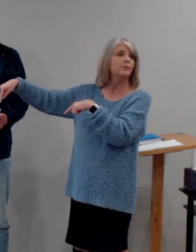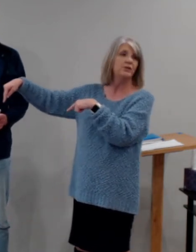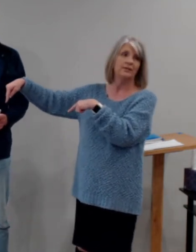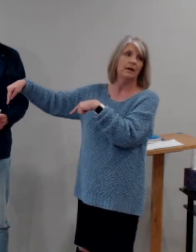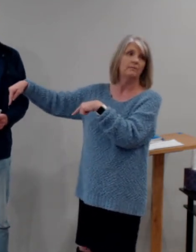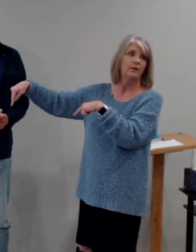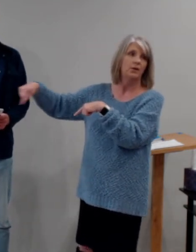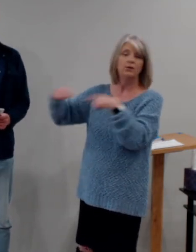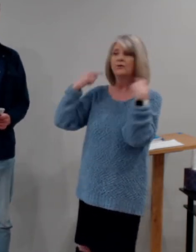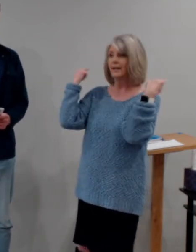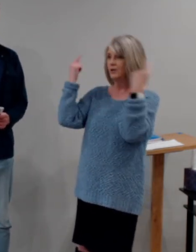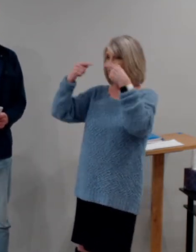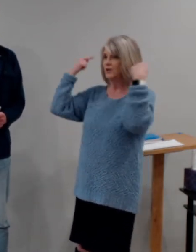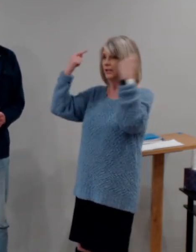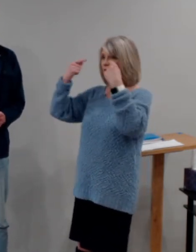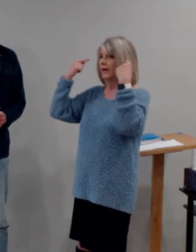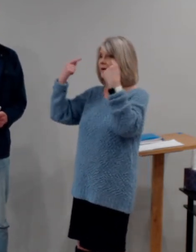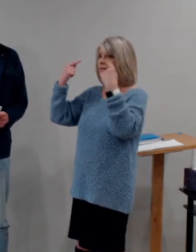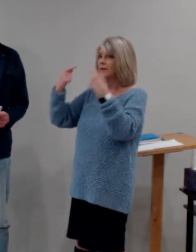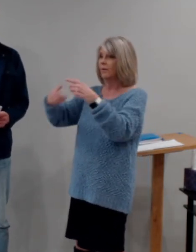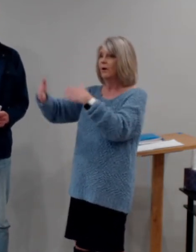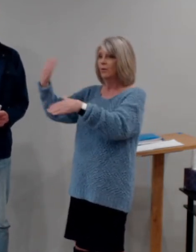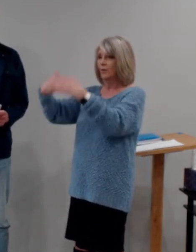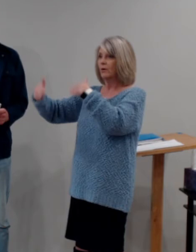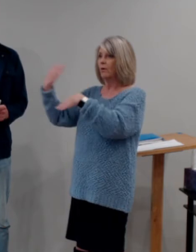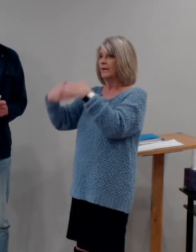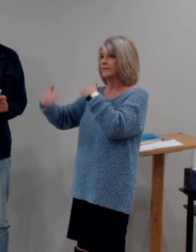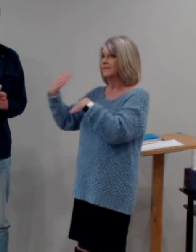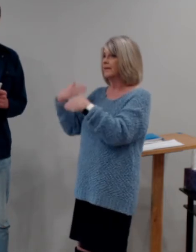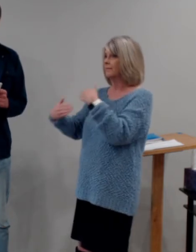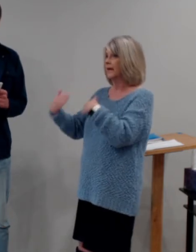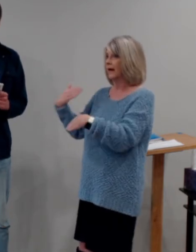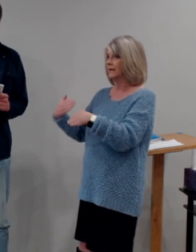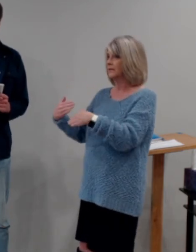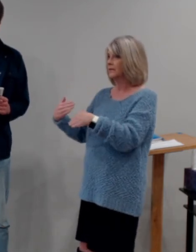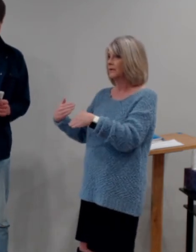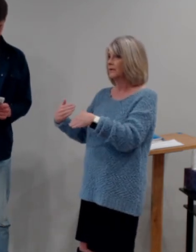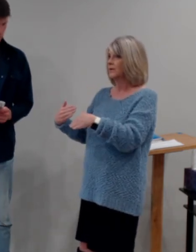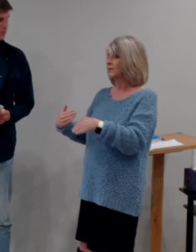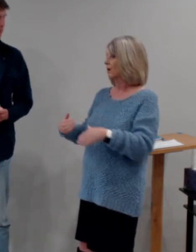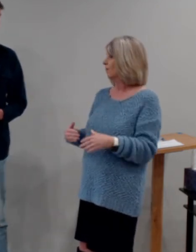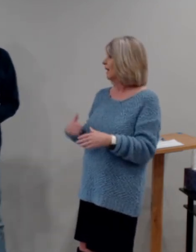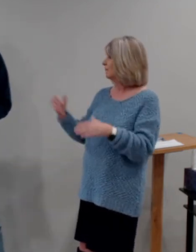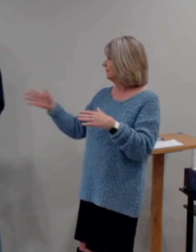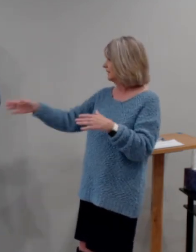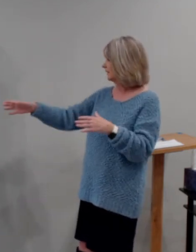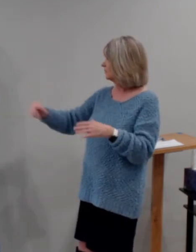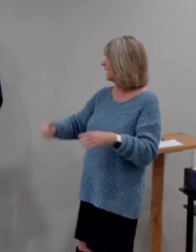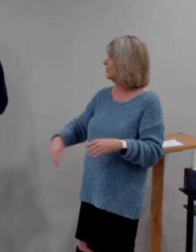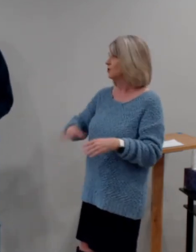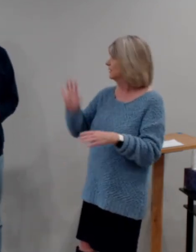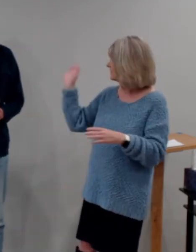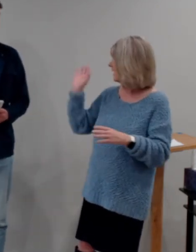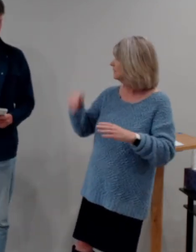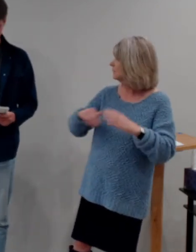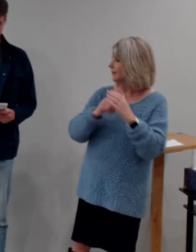in deaf. You've got to change it in your head. So we're always a step behind. So I may be a little behind you, but it's fine. Okay, go